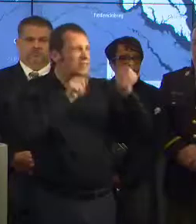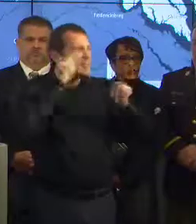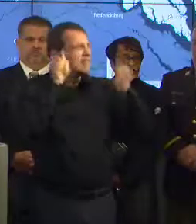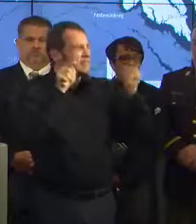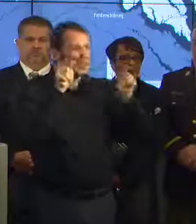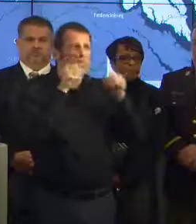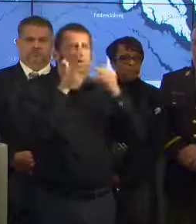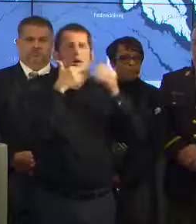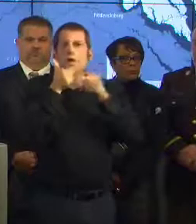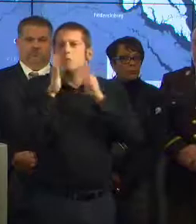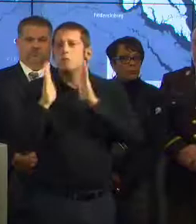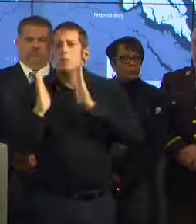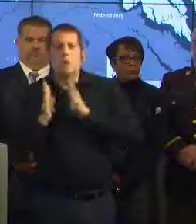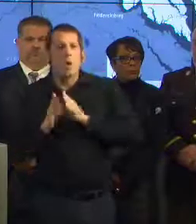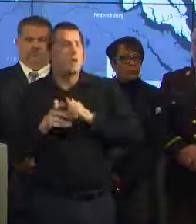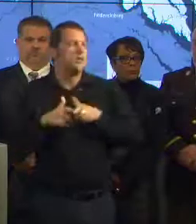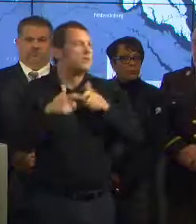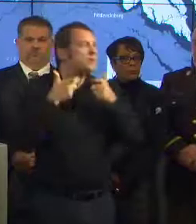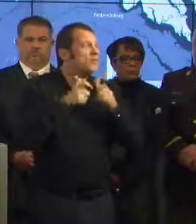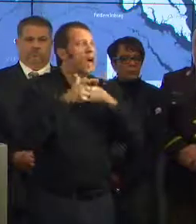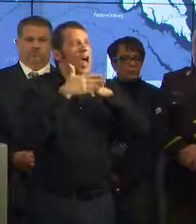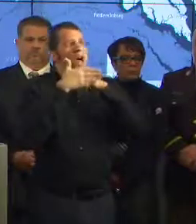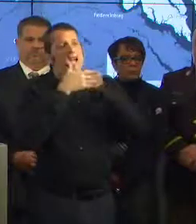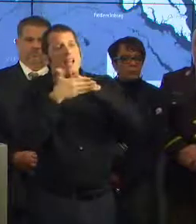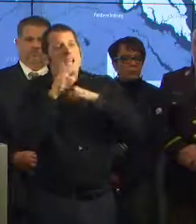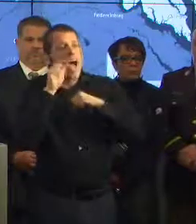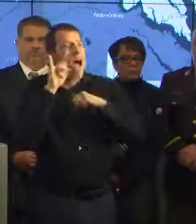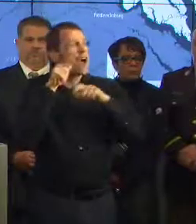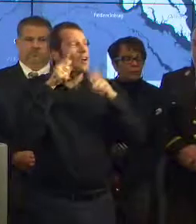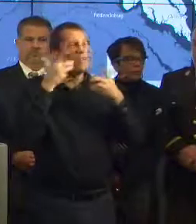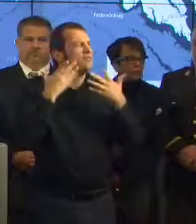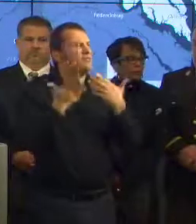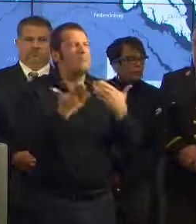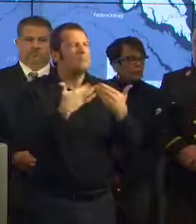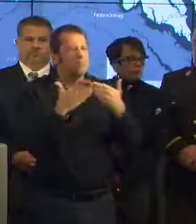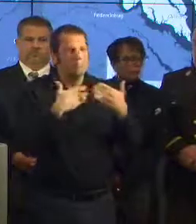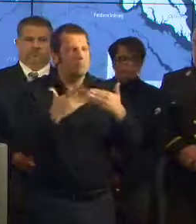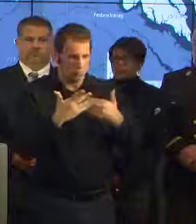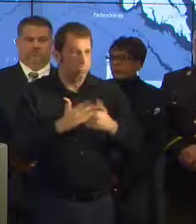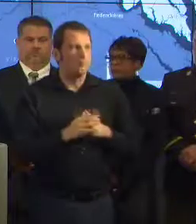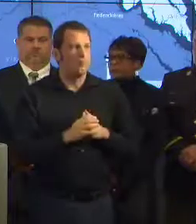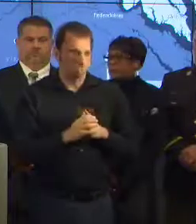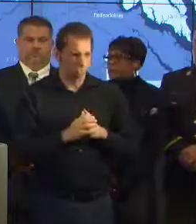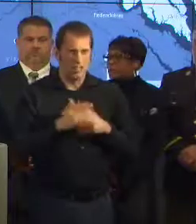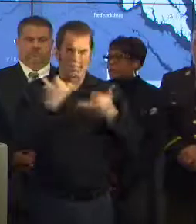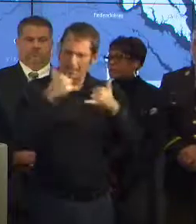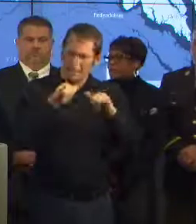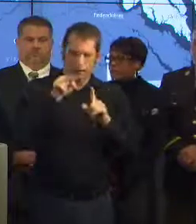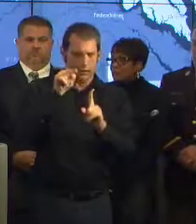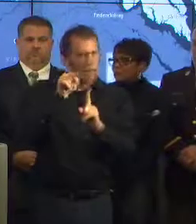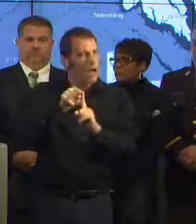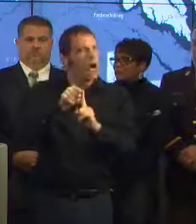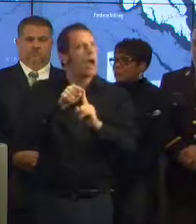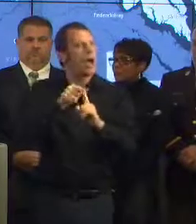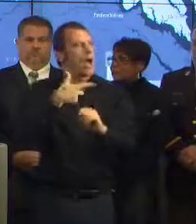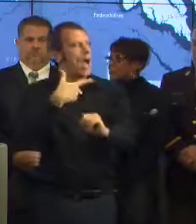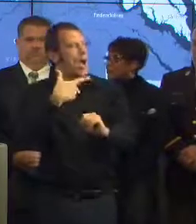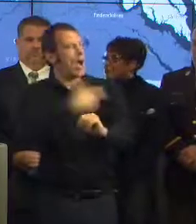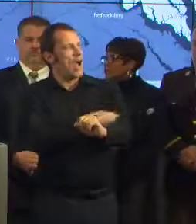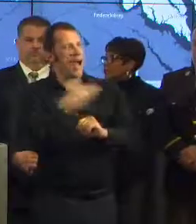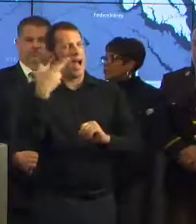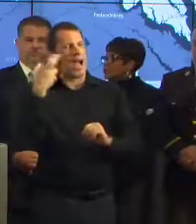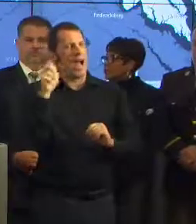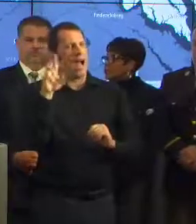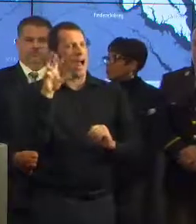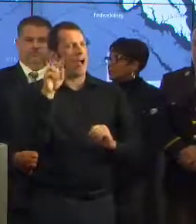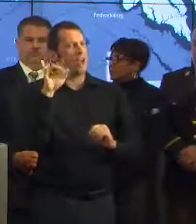town or the large cities in our state, heroin was the topic that we heard repeatedly. And while few others